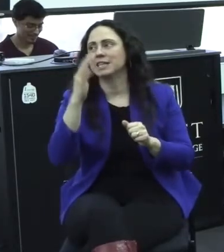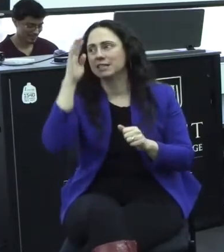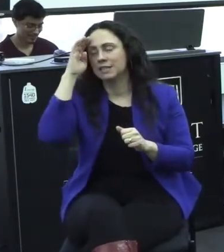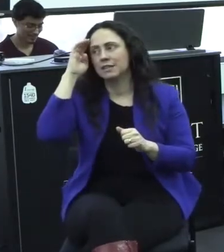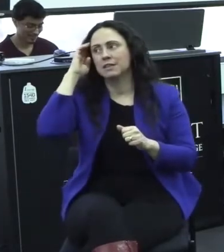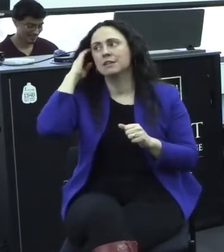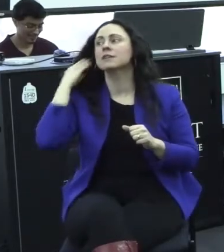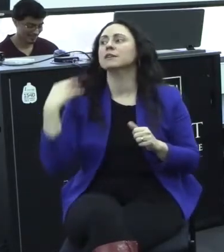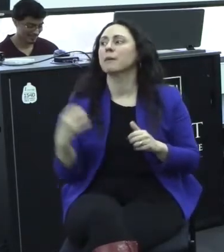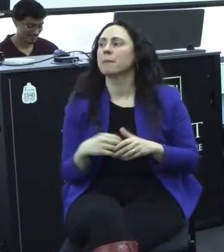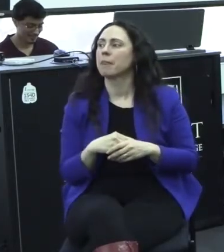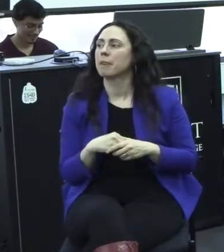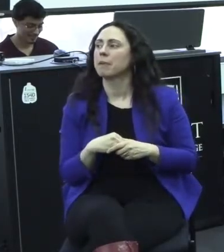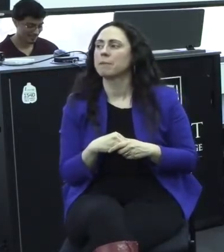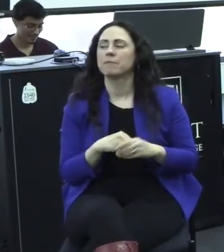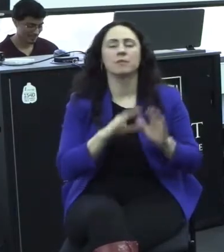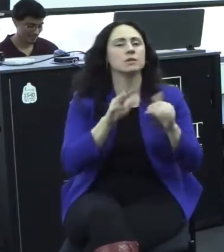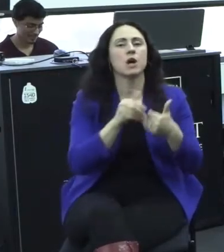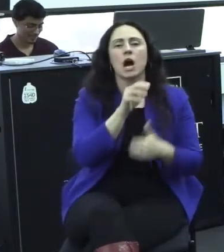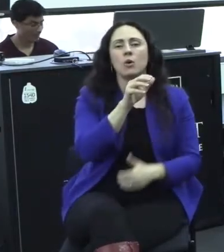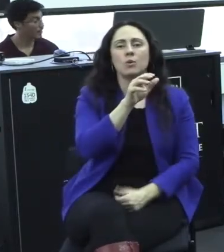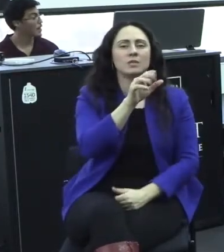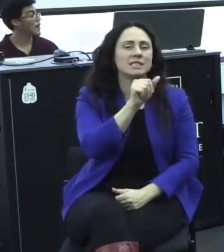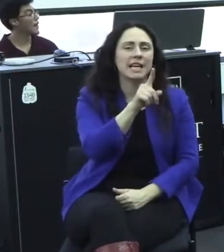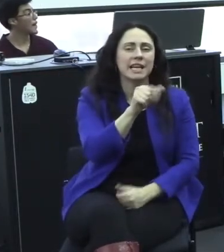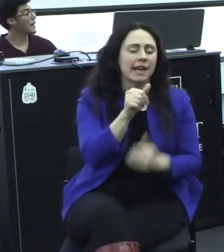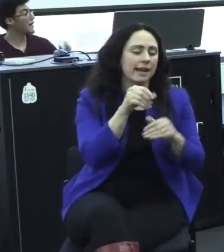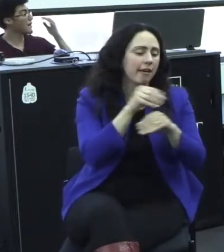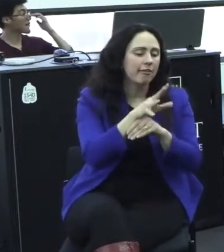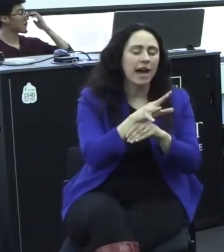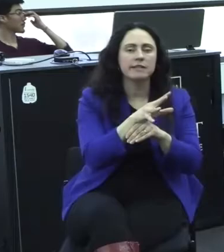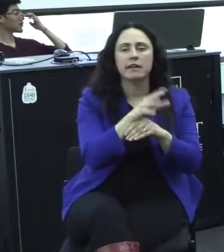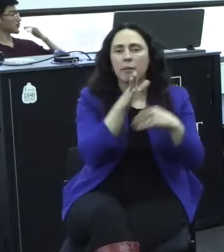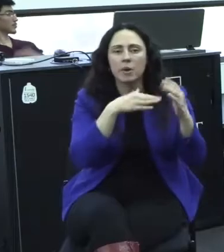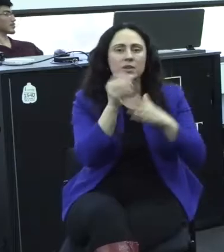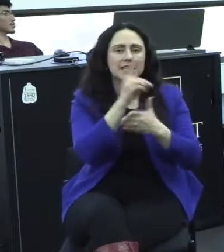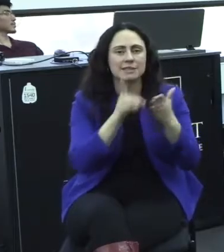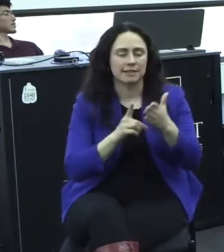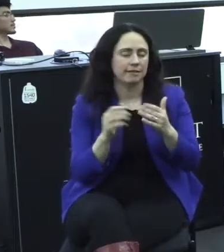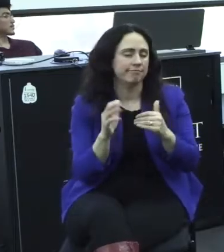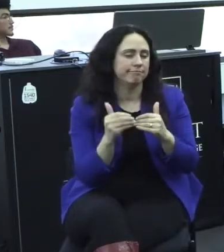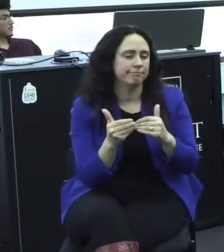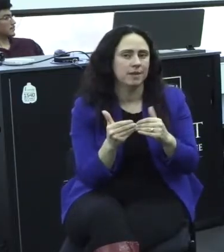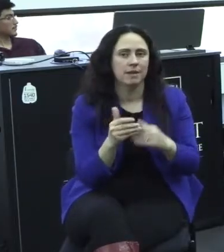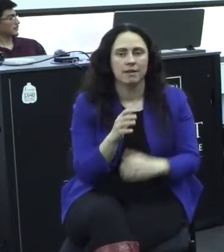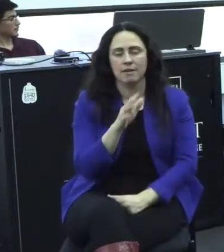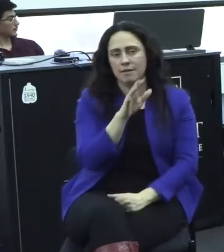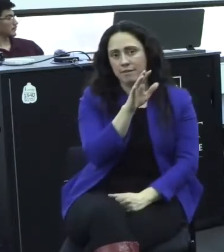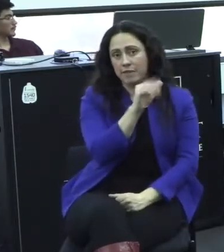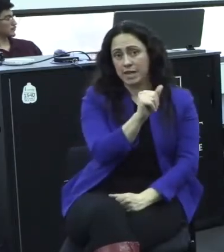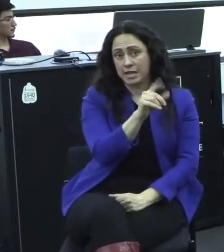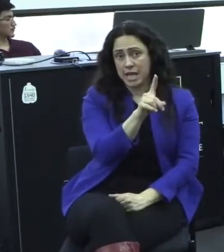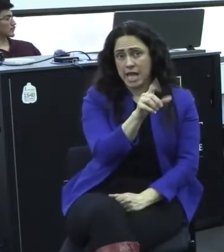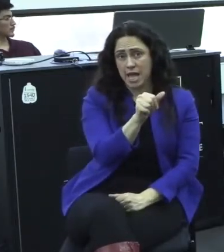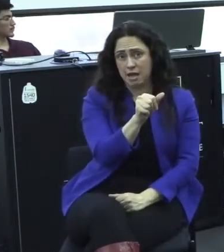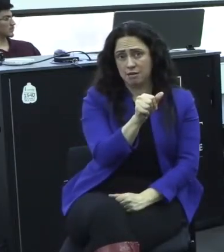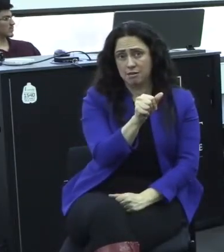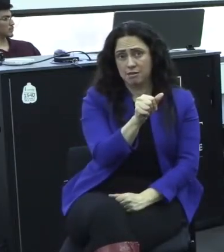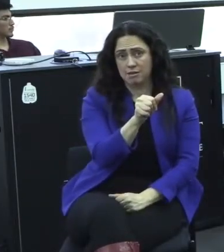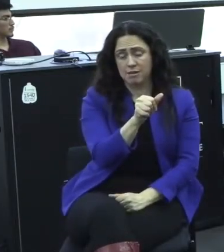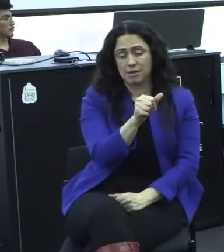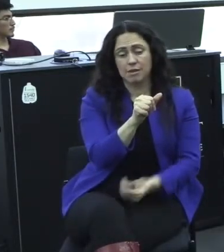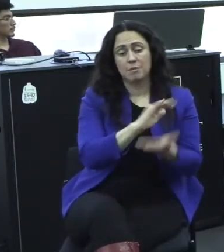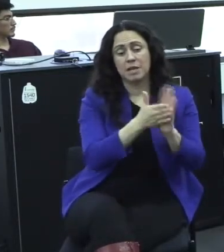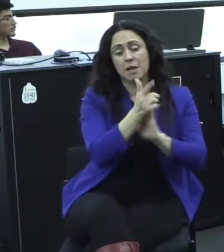Let's see. Well, how does ADA affect building design? Well, the ADA was signed into law